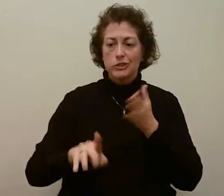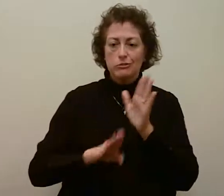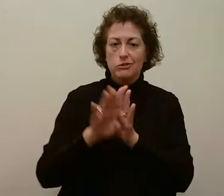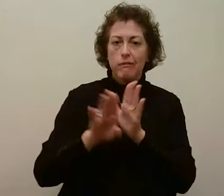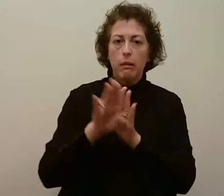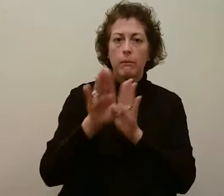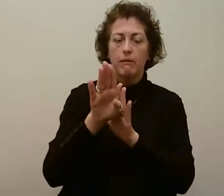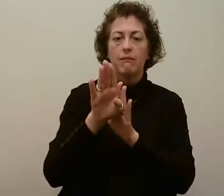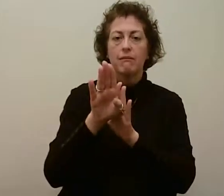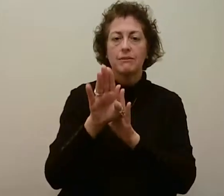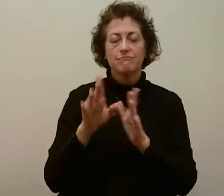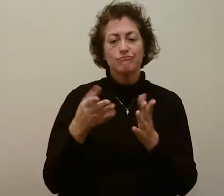and happening over time.